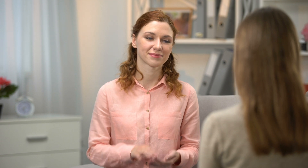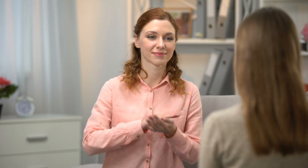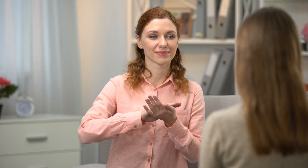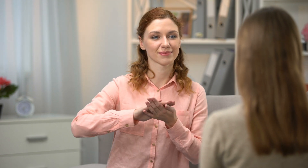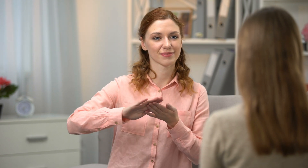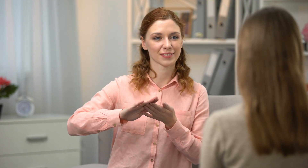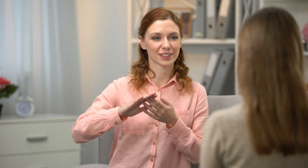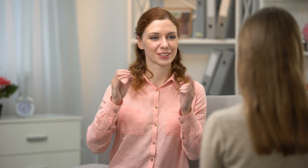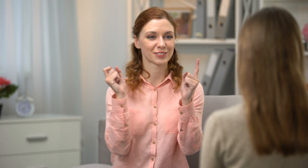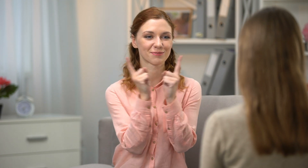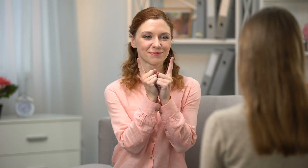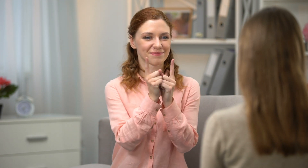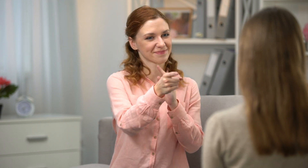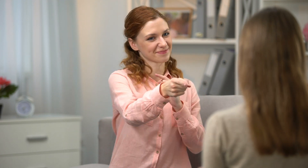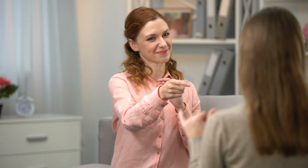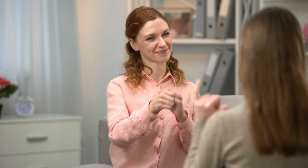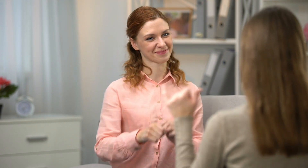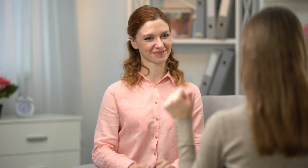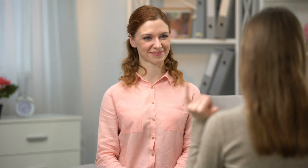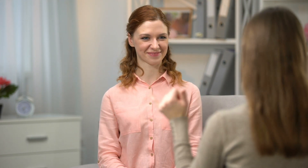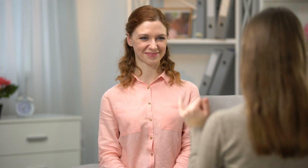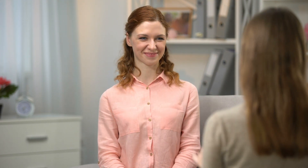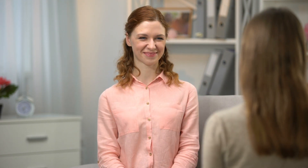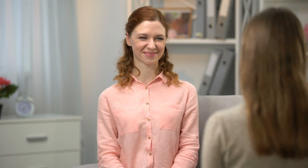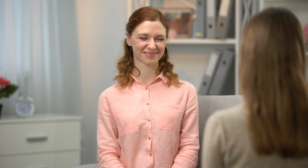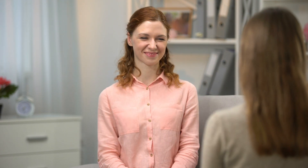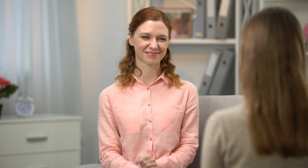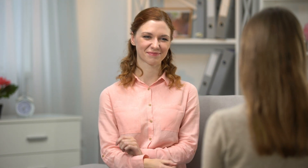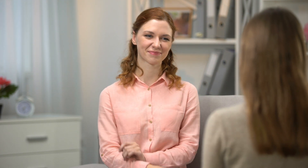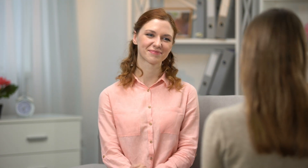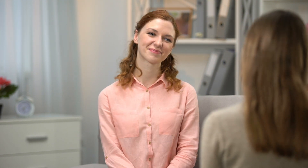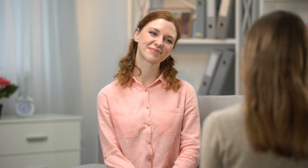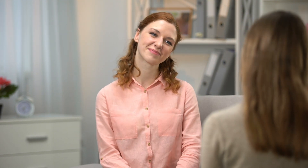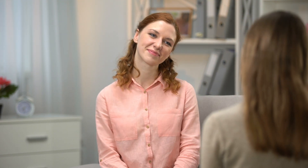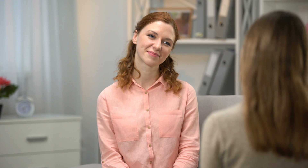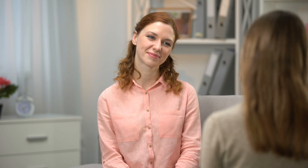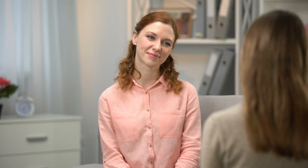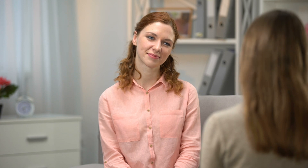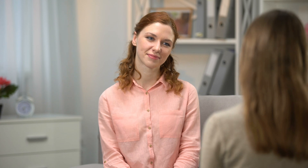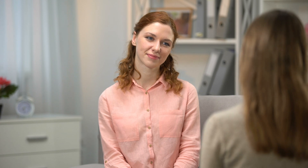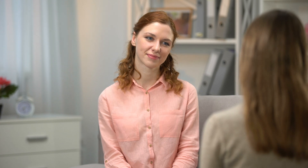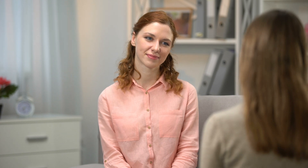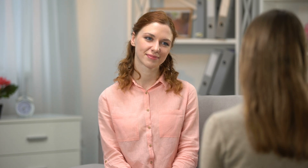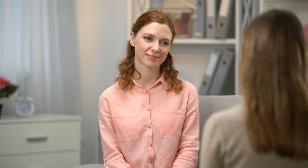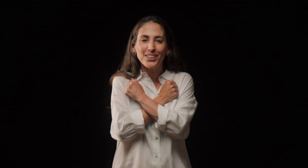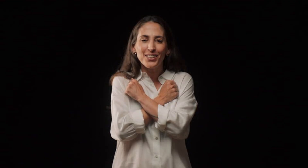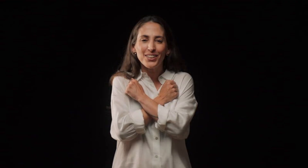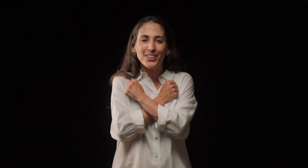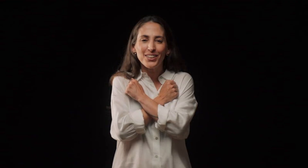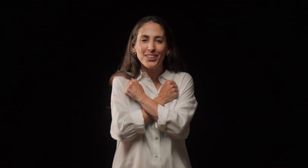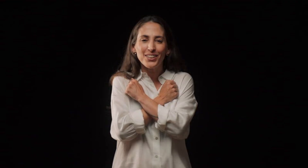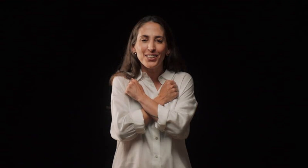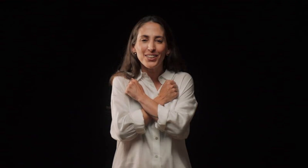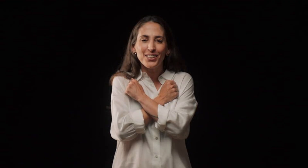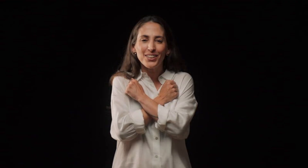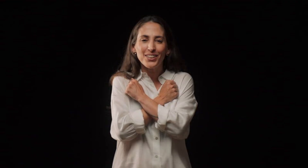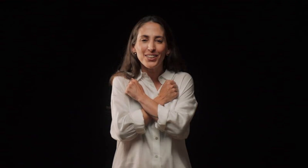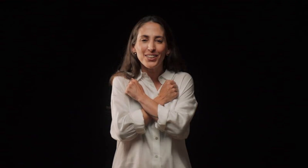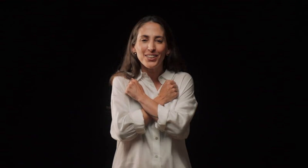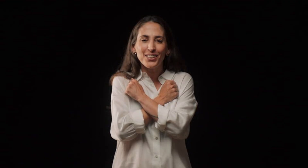19th century, was heavily influenced by French Sign Language, known as LSF, brought to the U.S. by Laurent Clerc, a